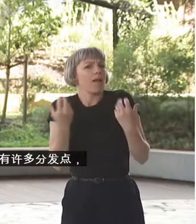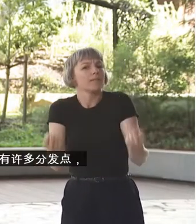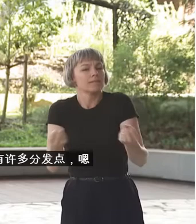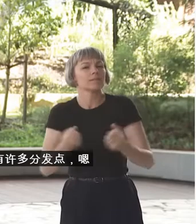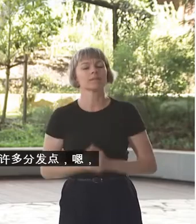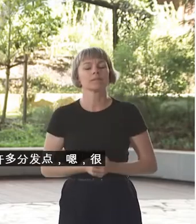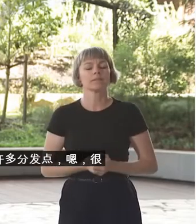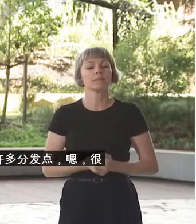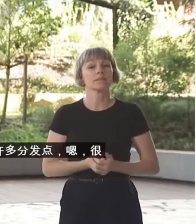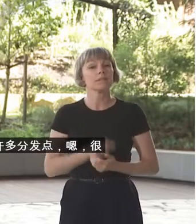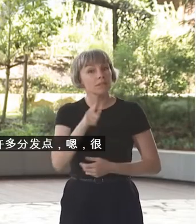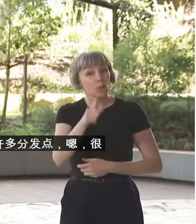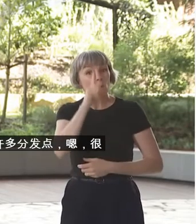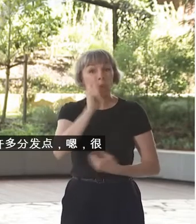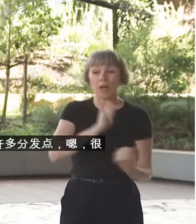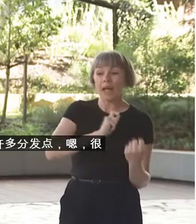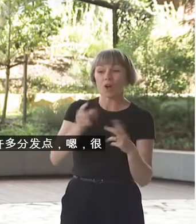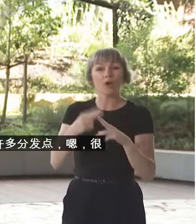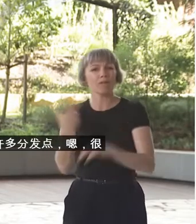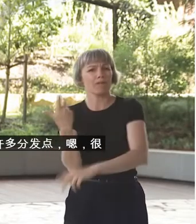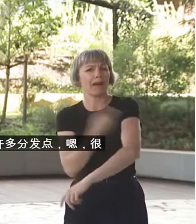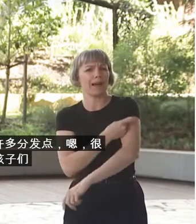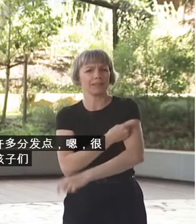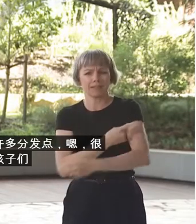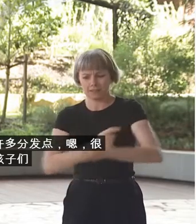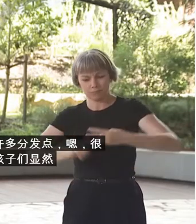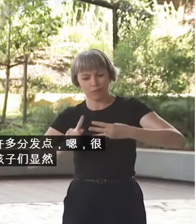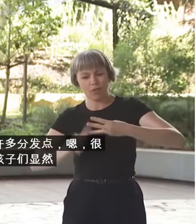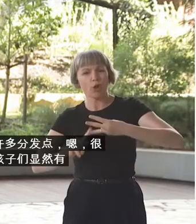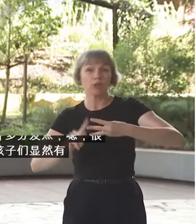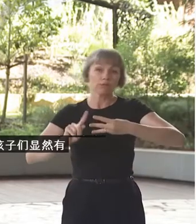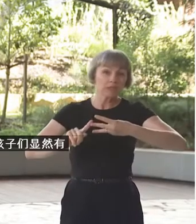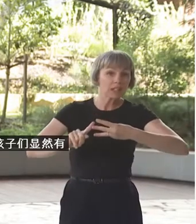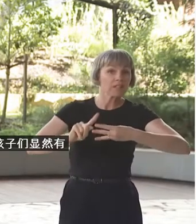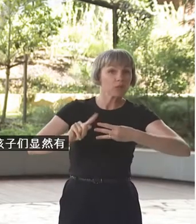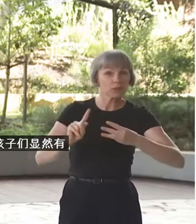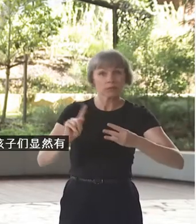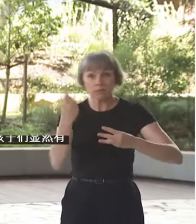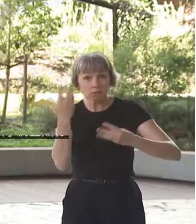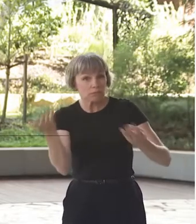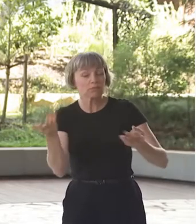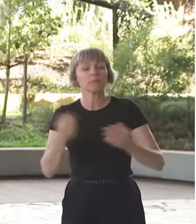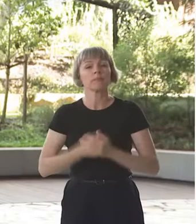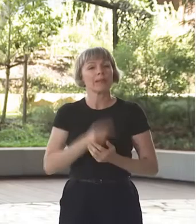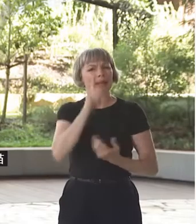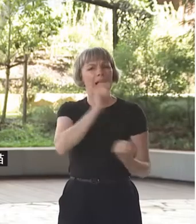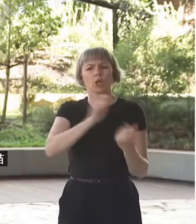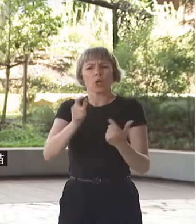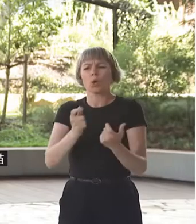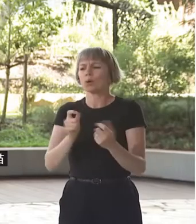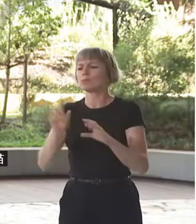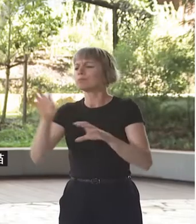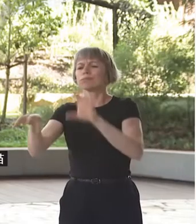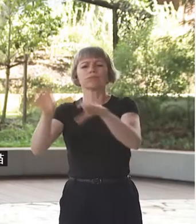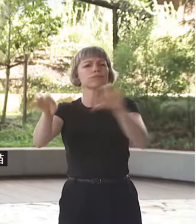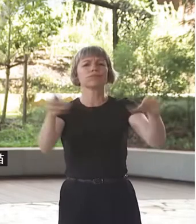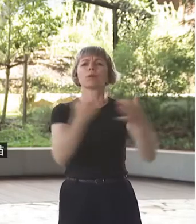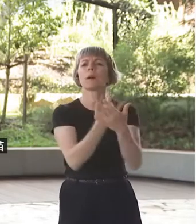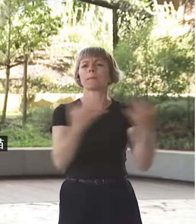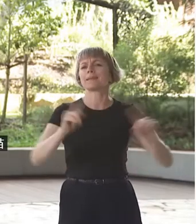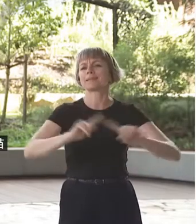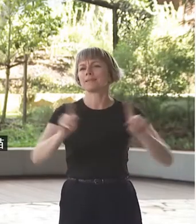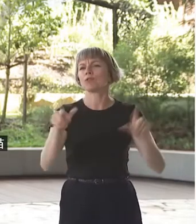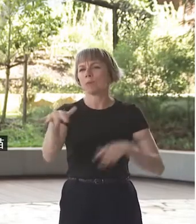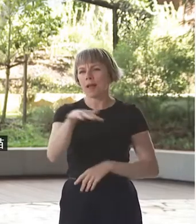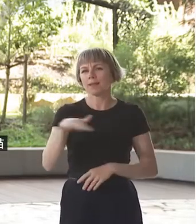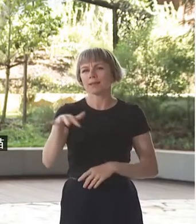state, and it's really important that kids obviously are given the opportunity to have that vaccine as soon as possible.